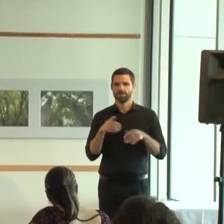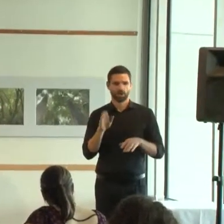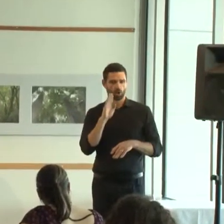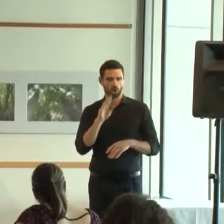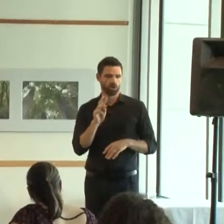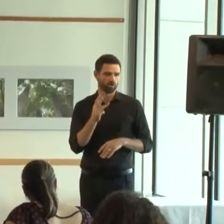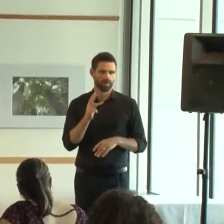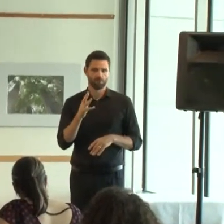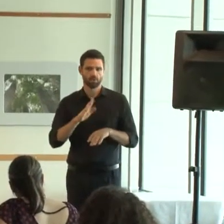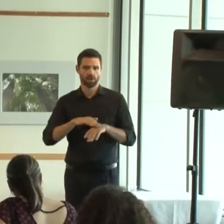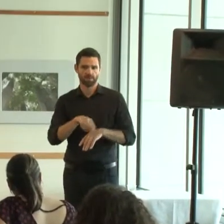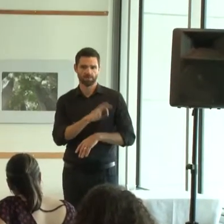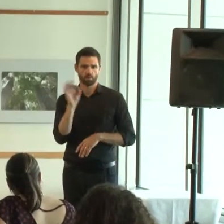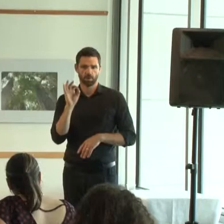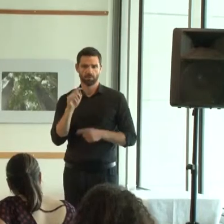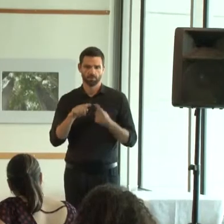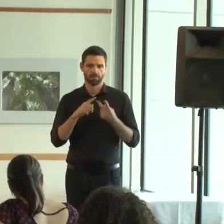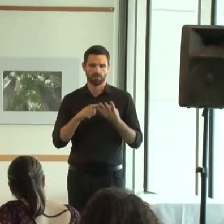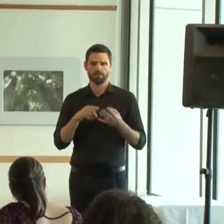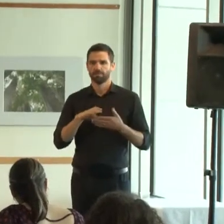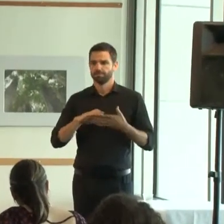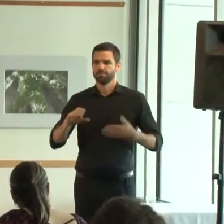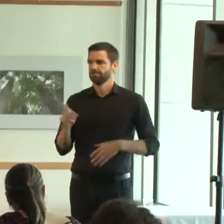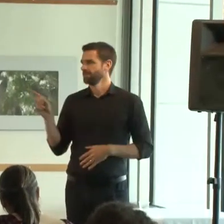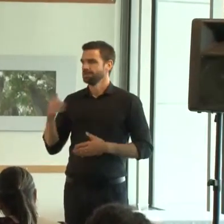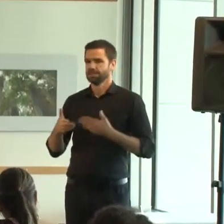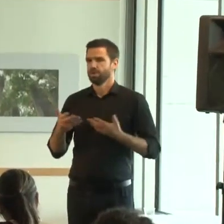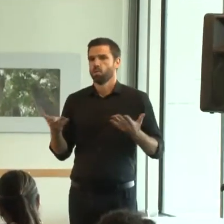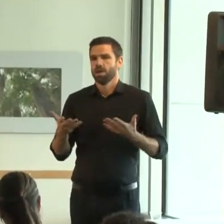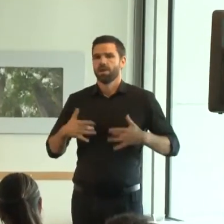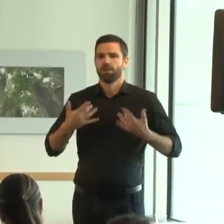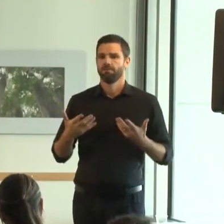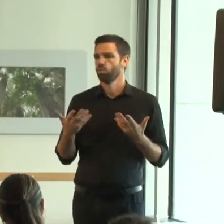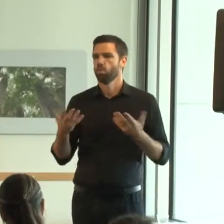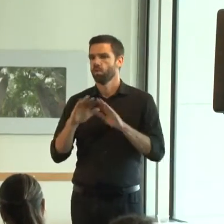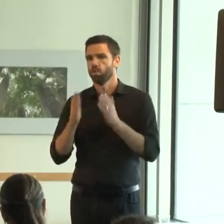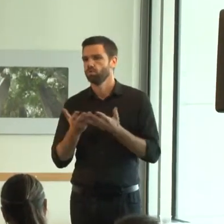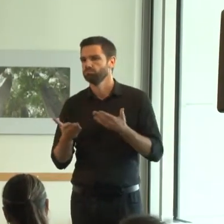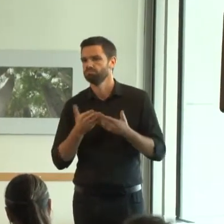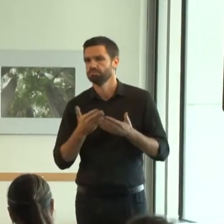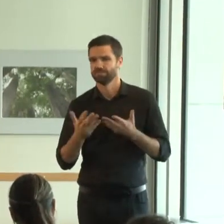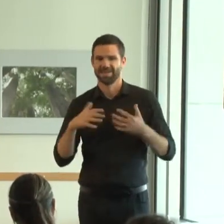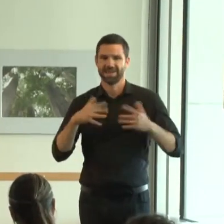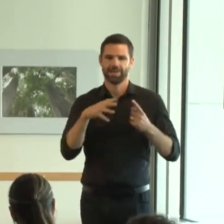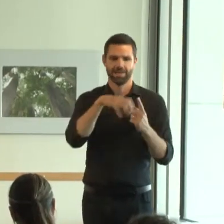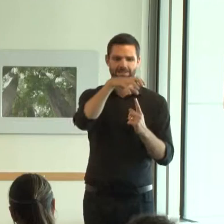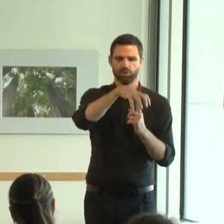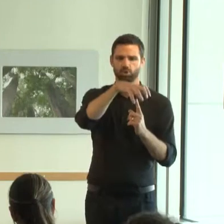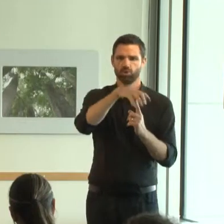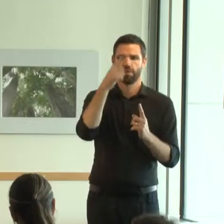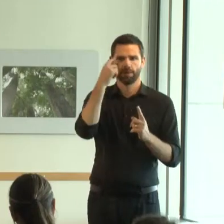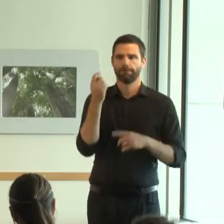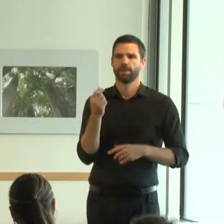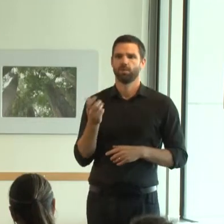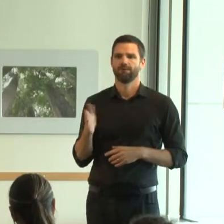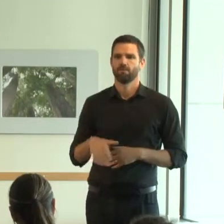different times this morning. It doesn't matter where we are, anywhere in the world, our institutions have got this kind of problem about kind of where's the money